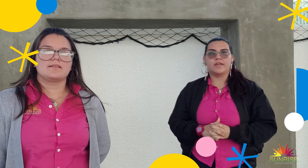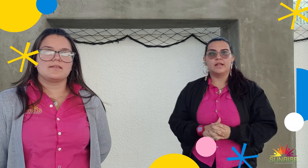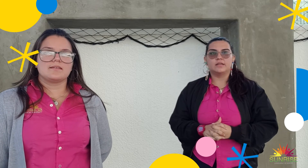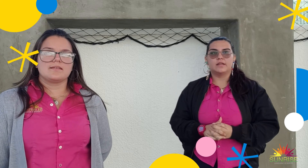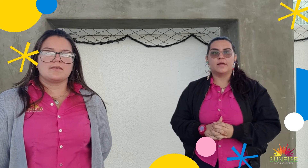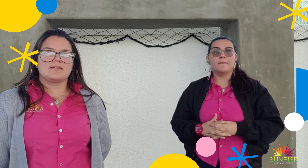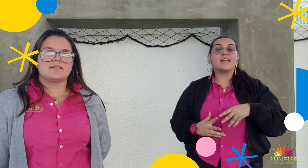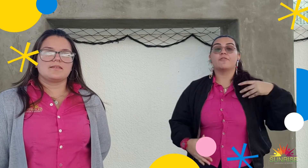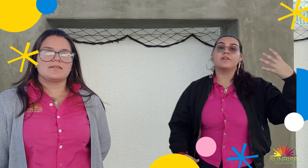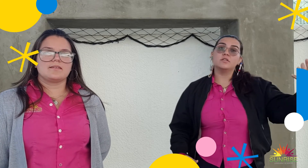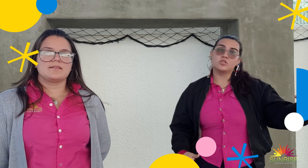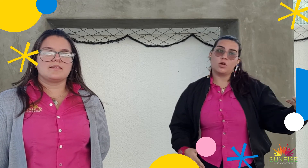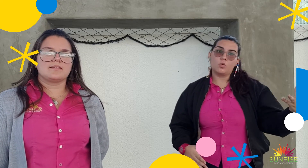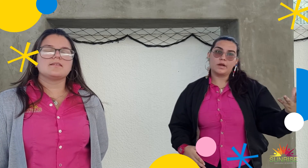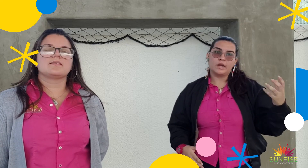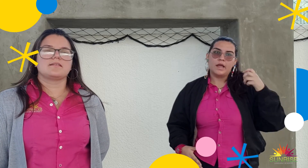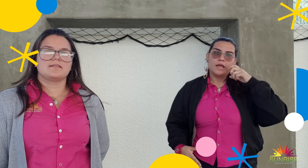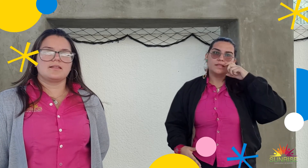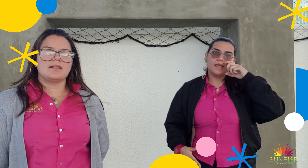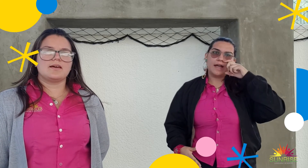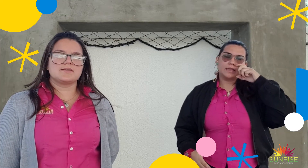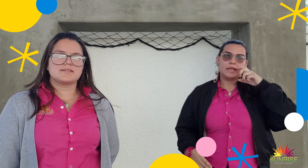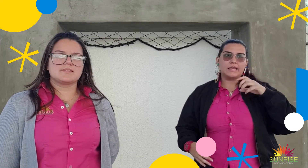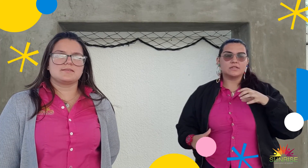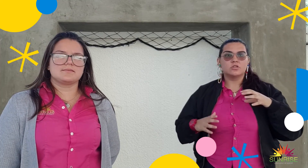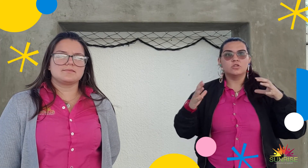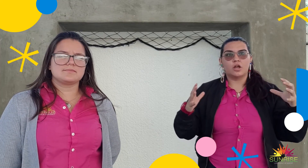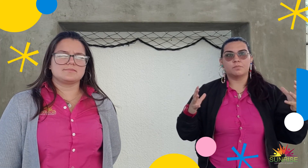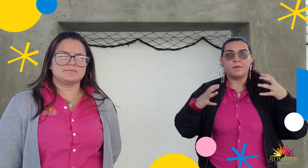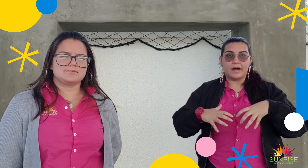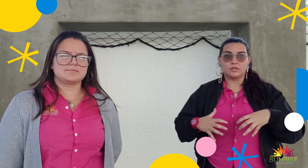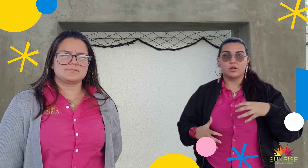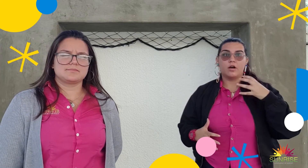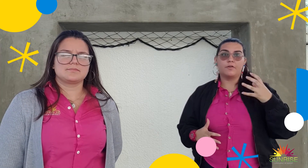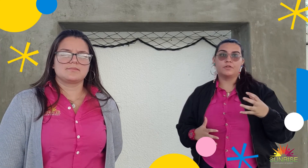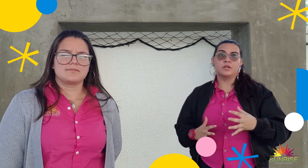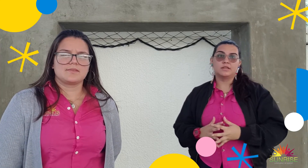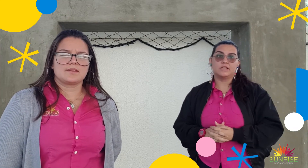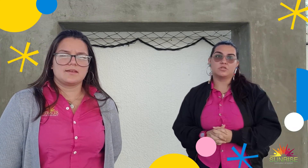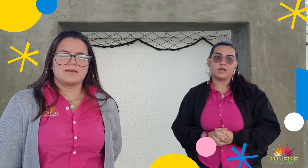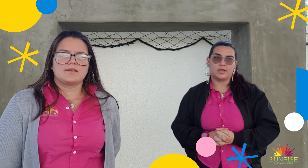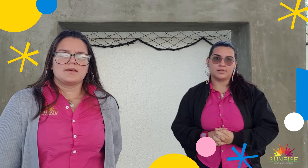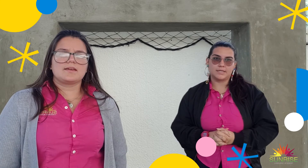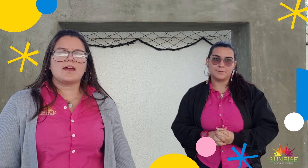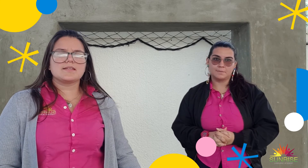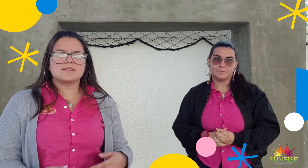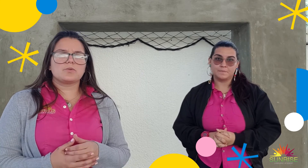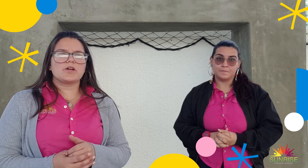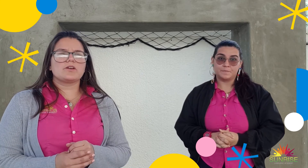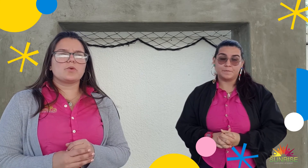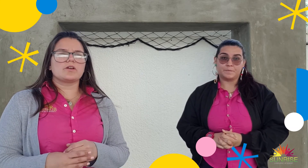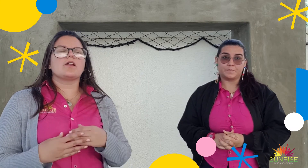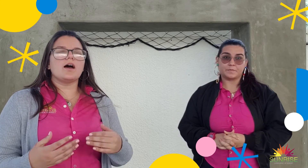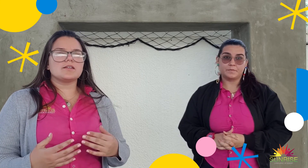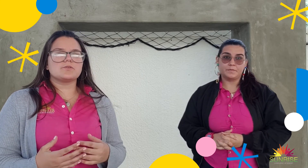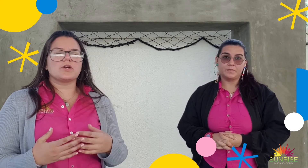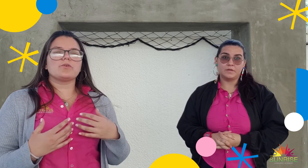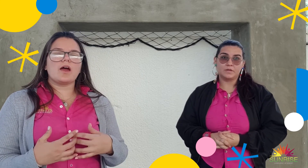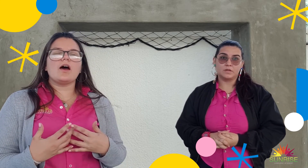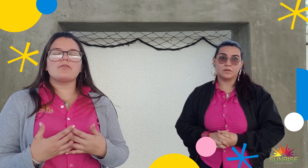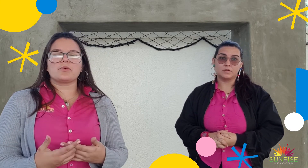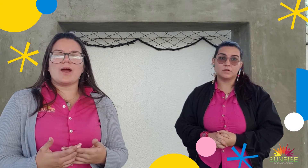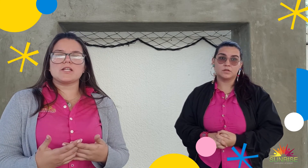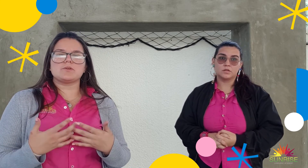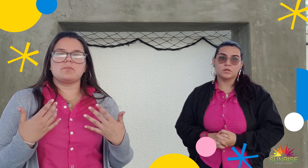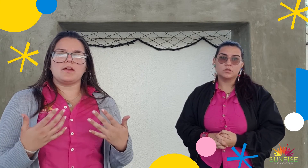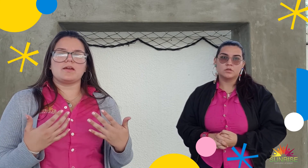to make feel someone that is not part of the society. Yes, we don't